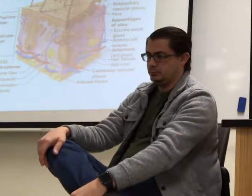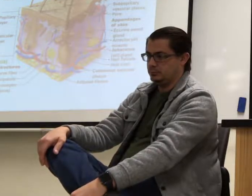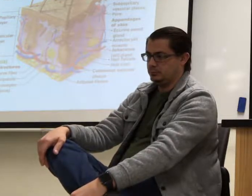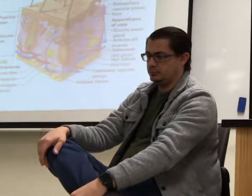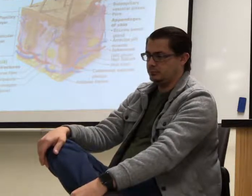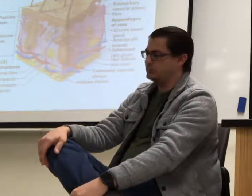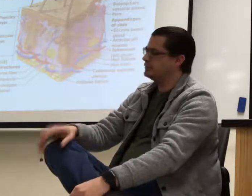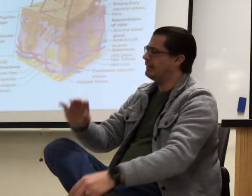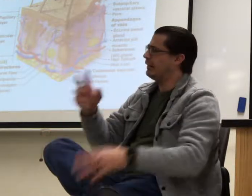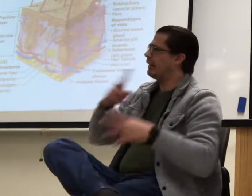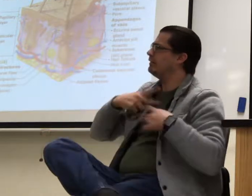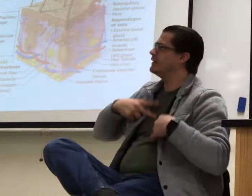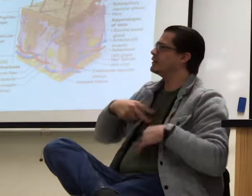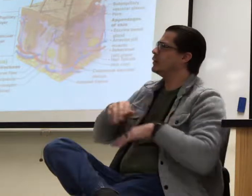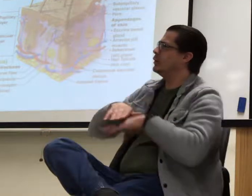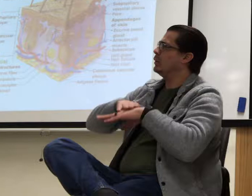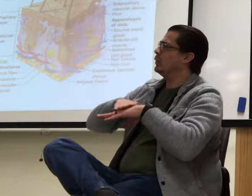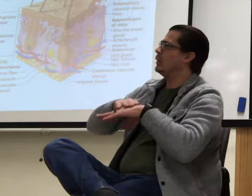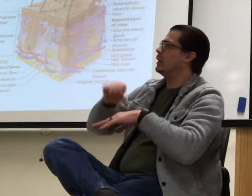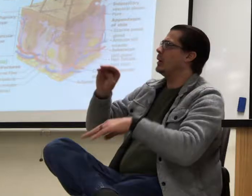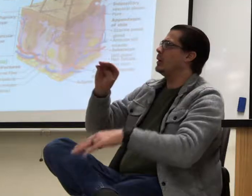physical membrane barrier